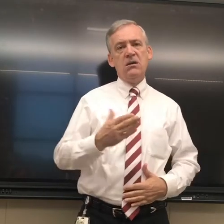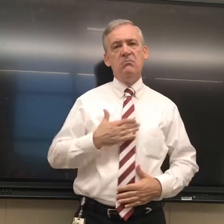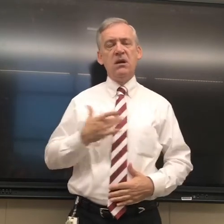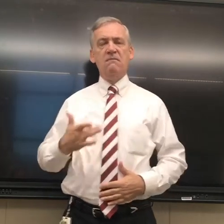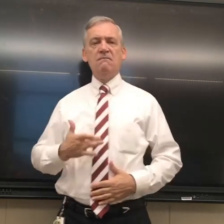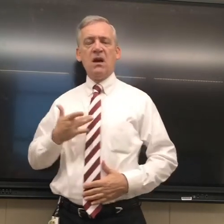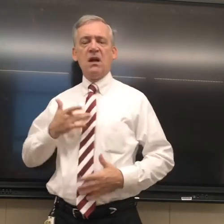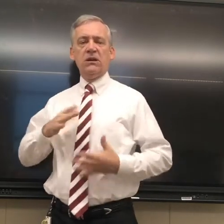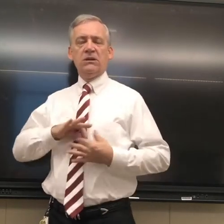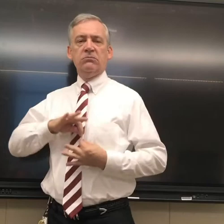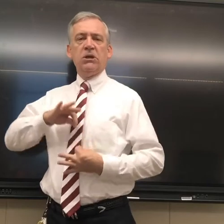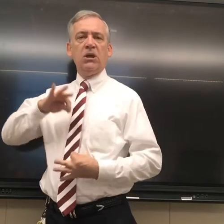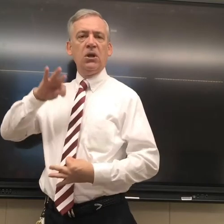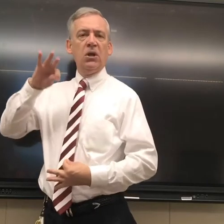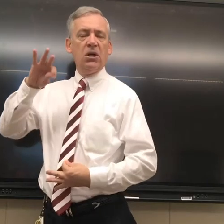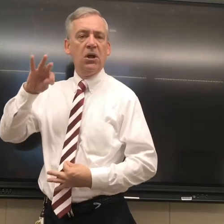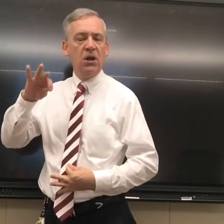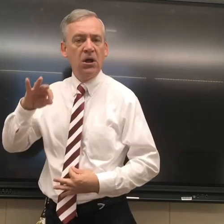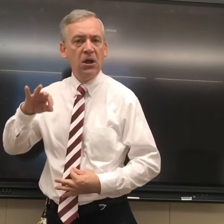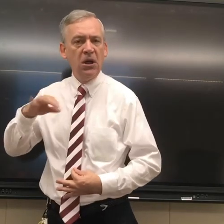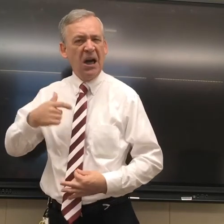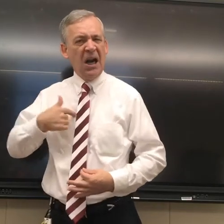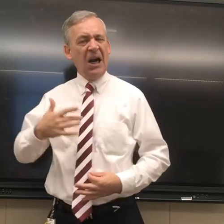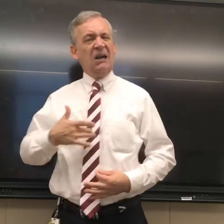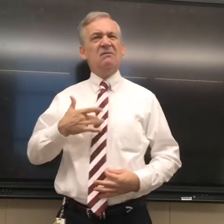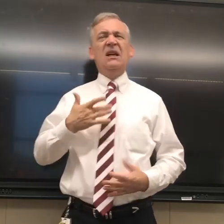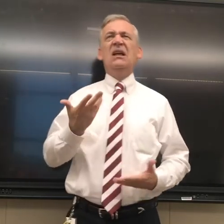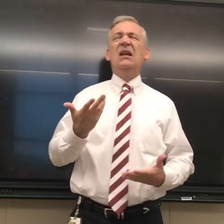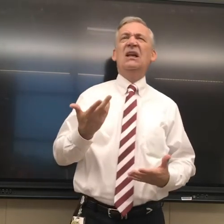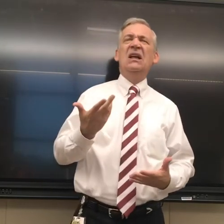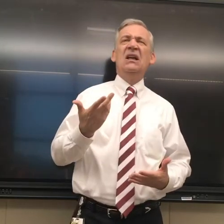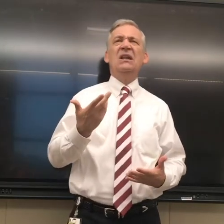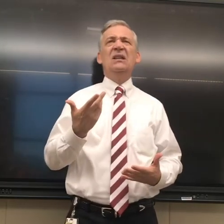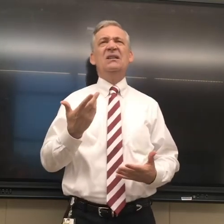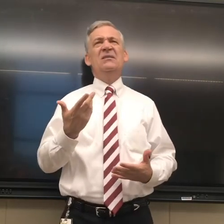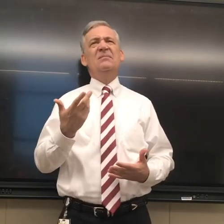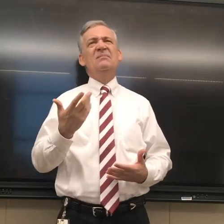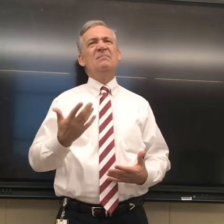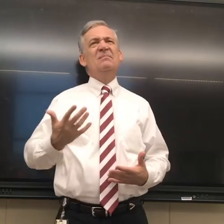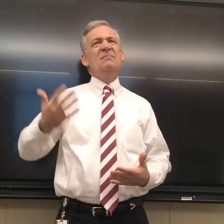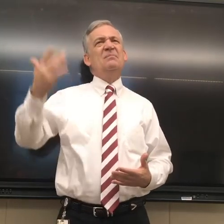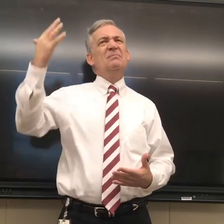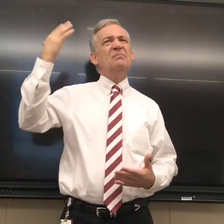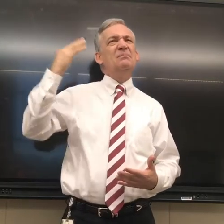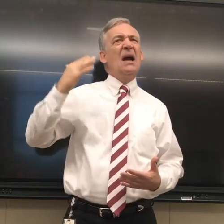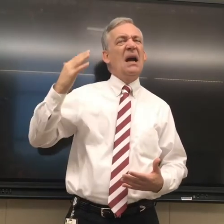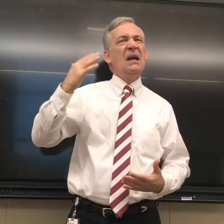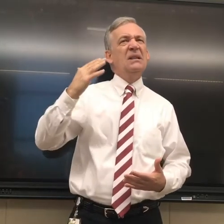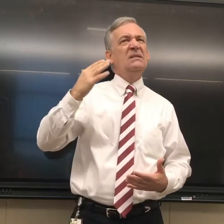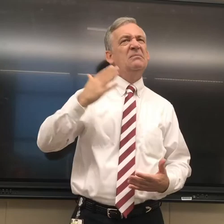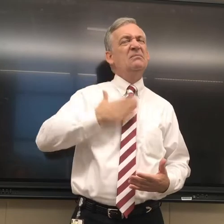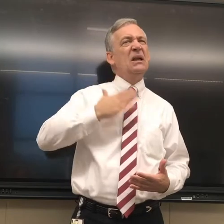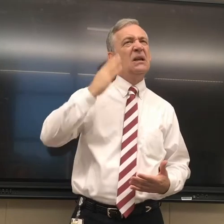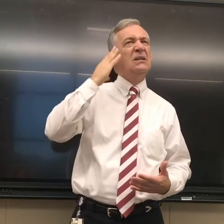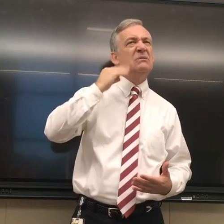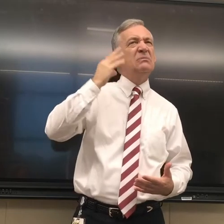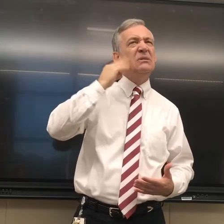A feeling that something old and familiar was ending and something unknown and therefore terrifying was